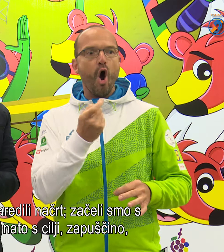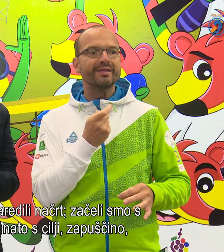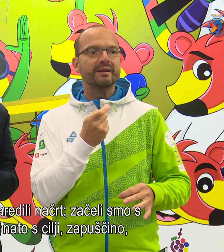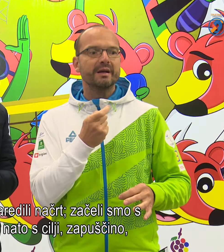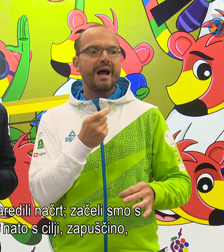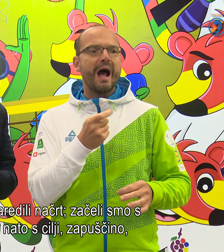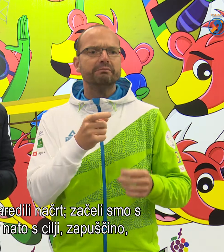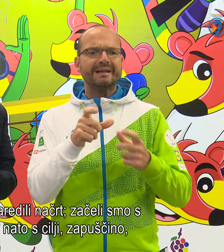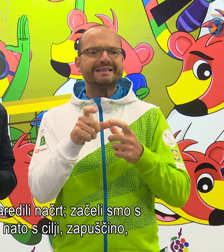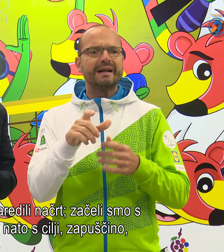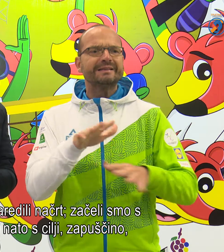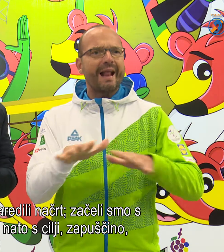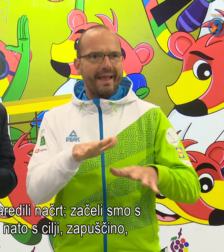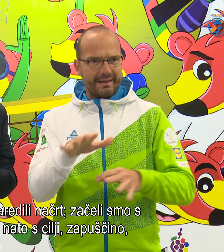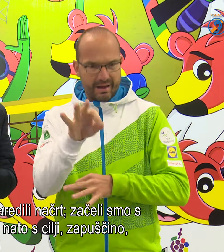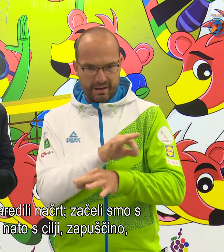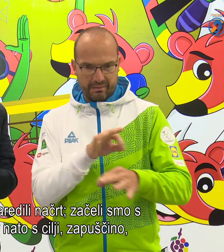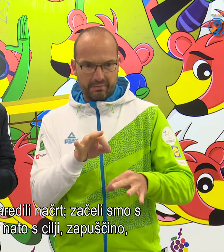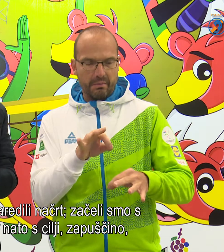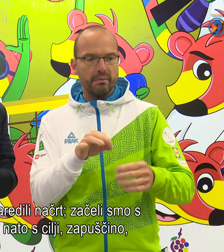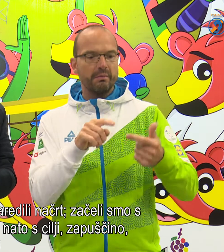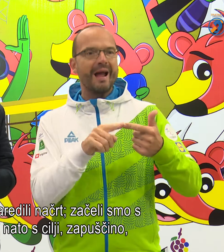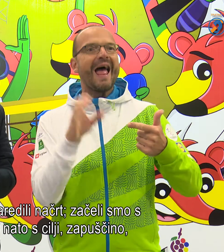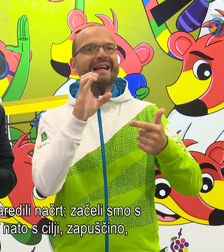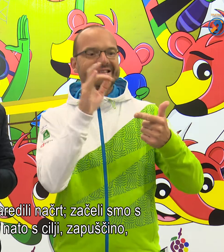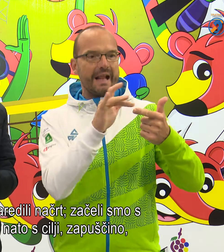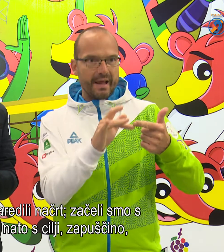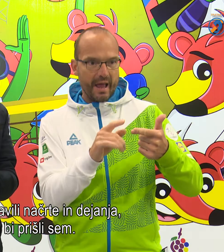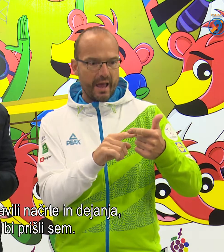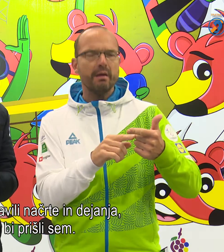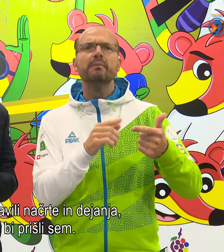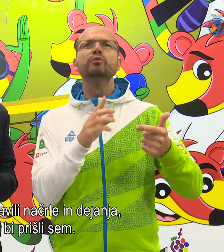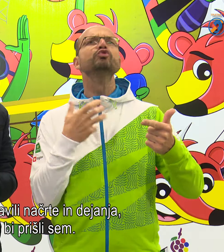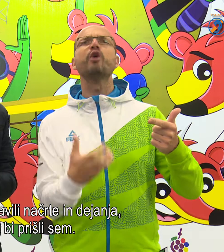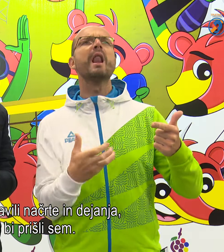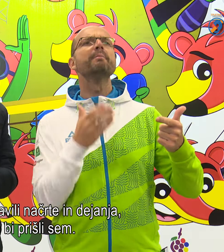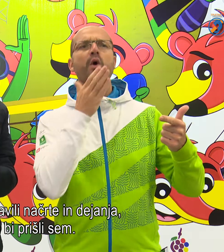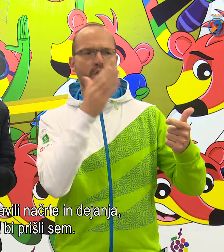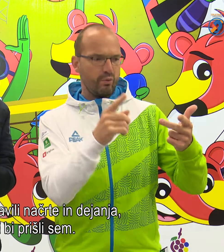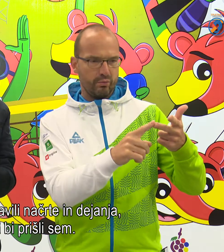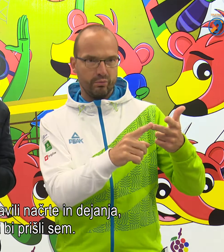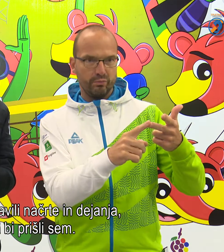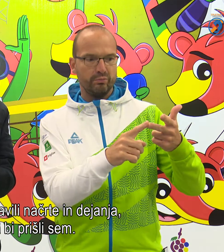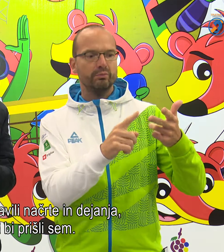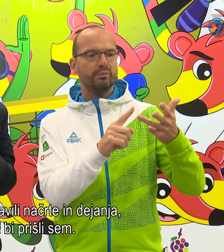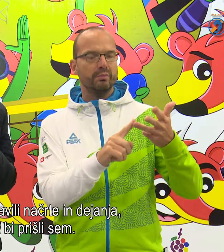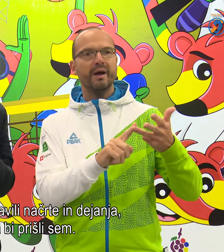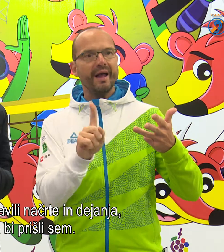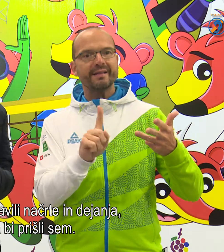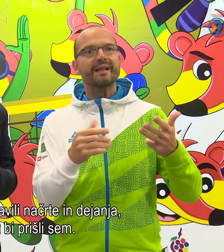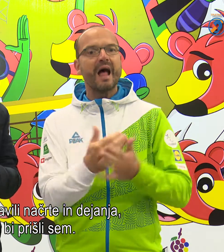strategies, then objectives, legacy, and to build